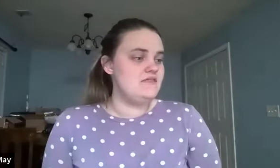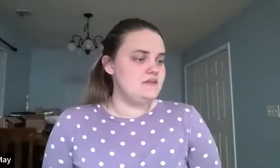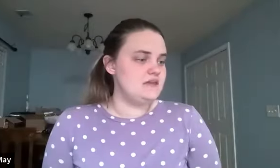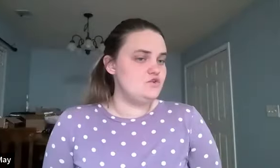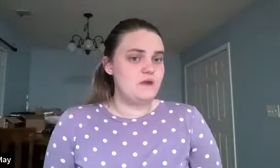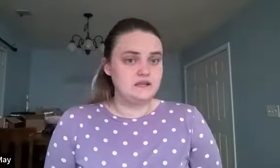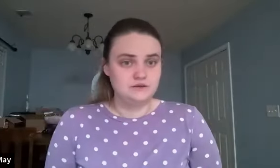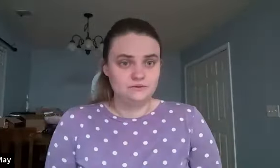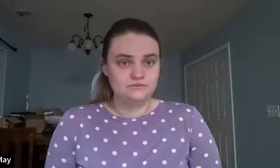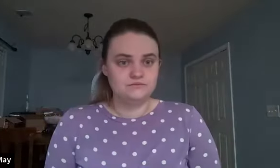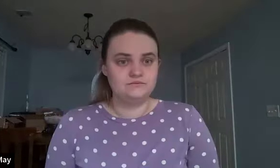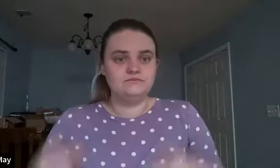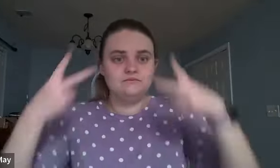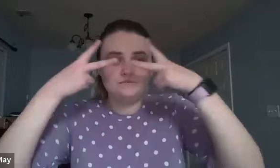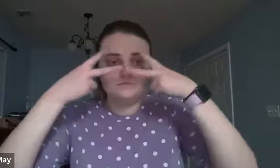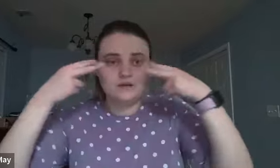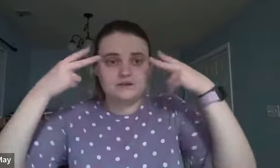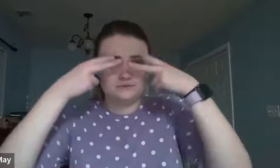And then raccoon. Raccoon.